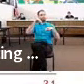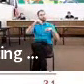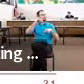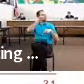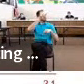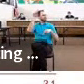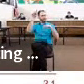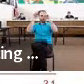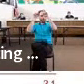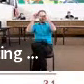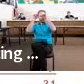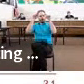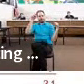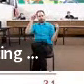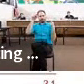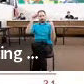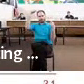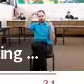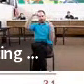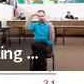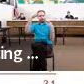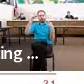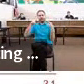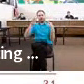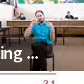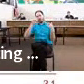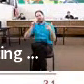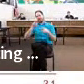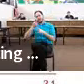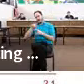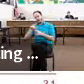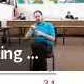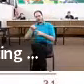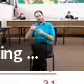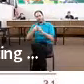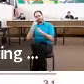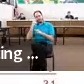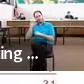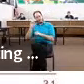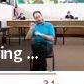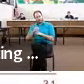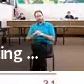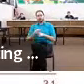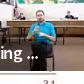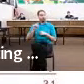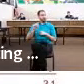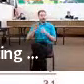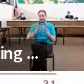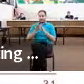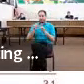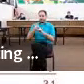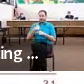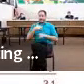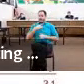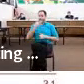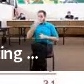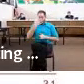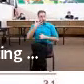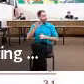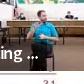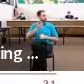those are the majority of my notes. I will say that the overall development, I like the look of it. I like that for a lot of the